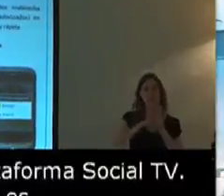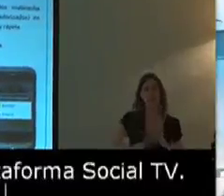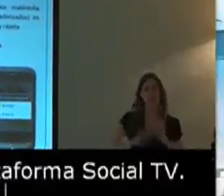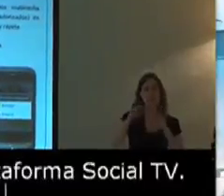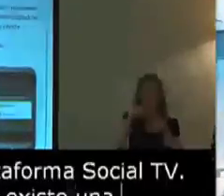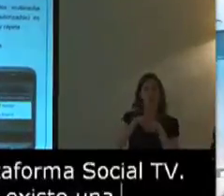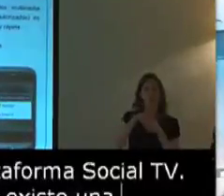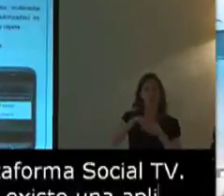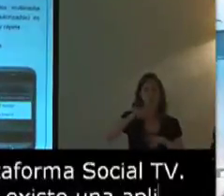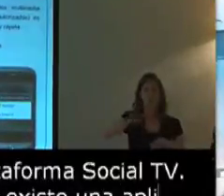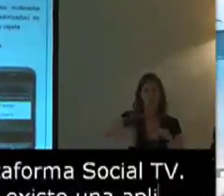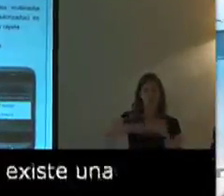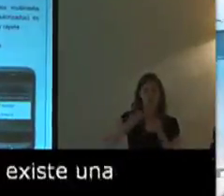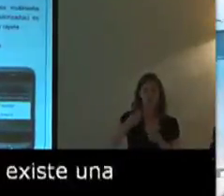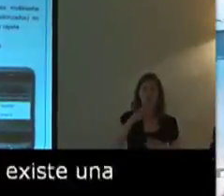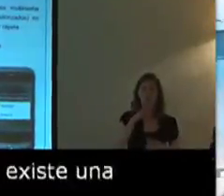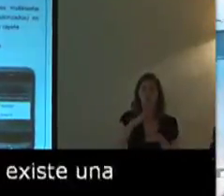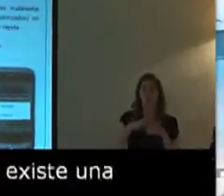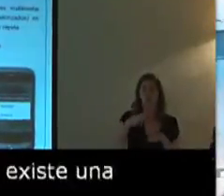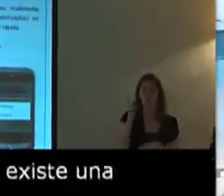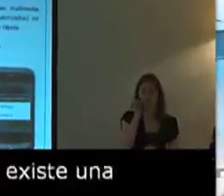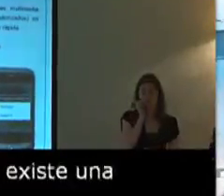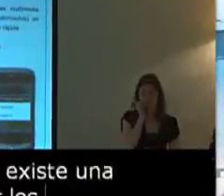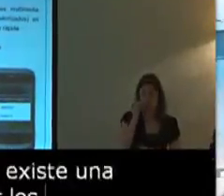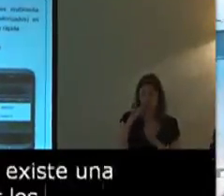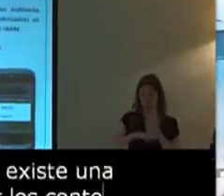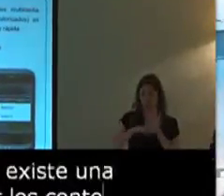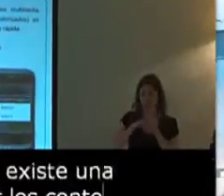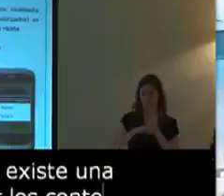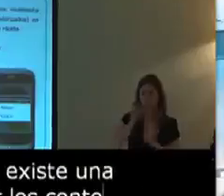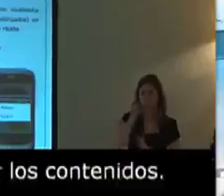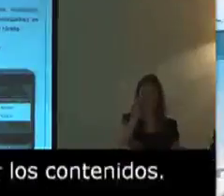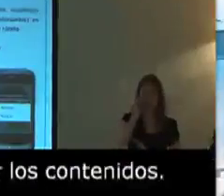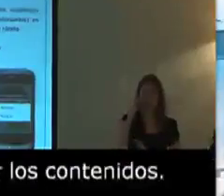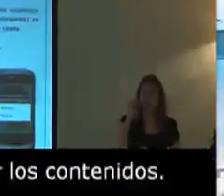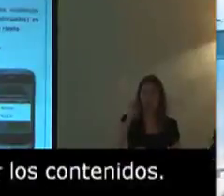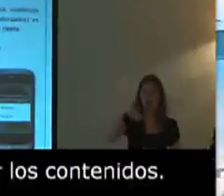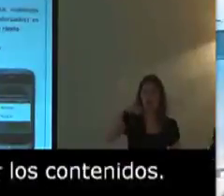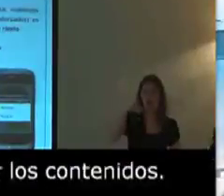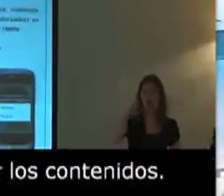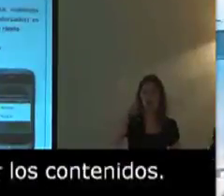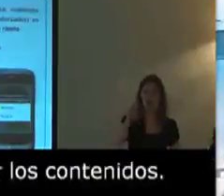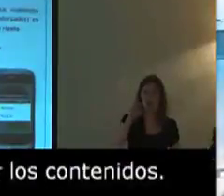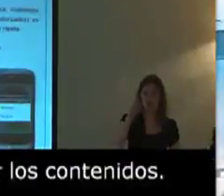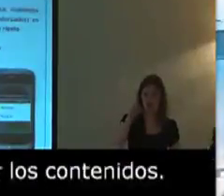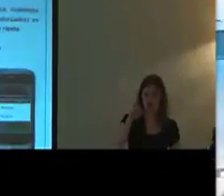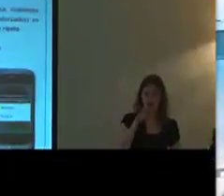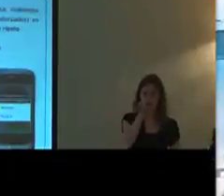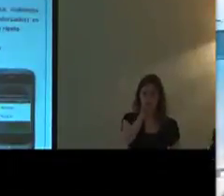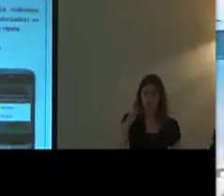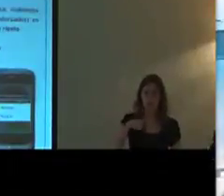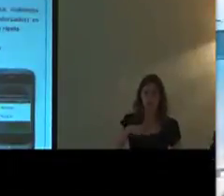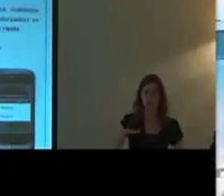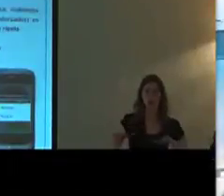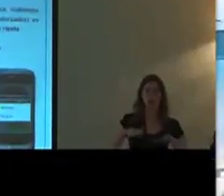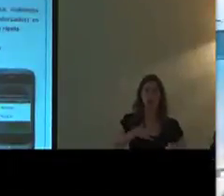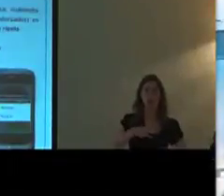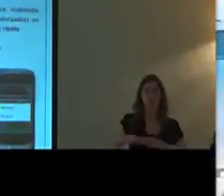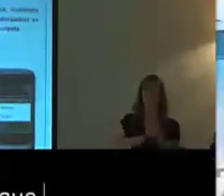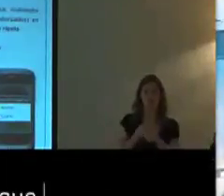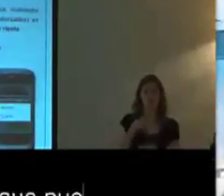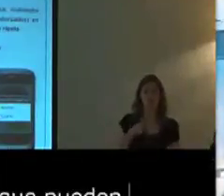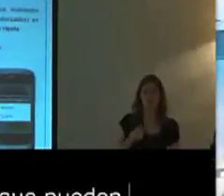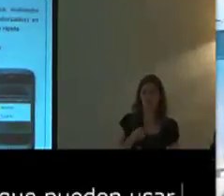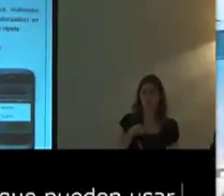application to help us update the contents. It's called the mobile application, developed it for Android, and this can be used